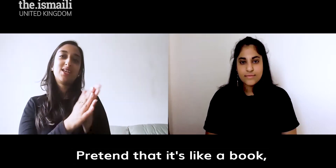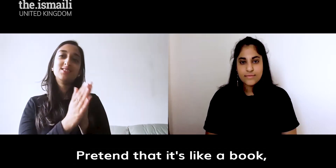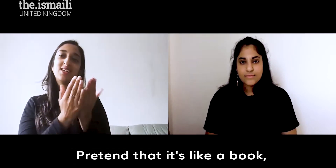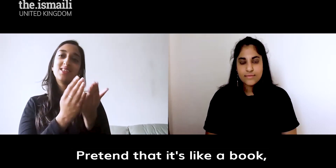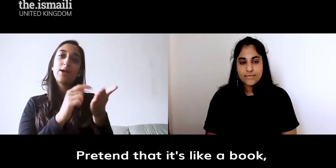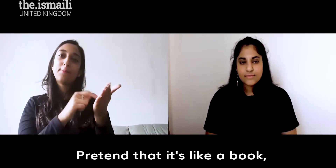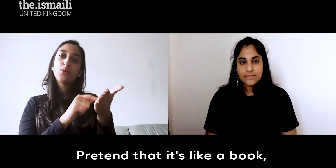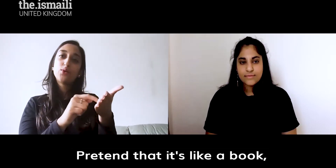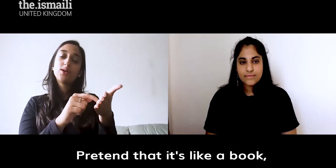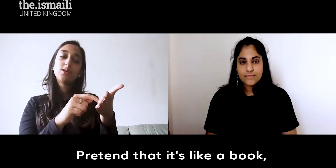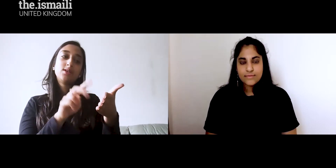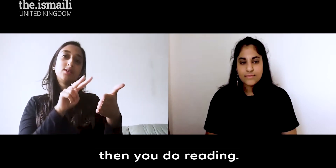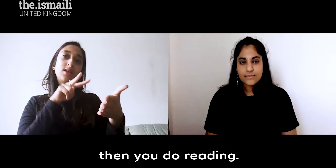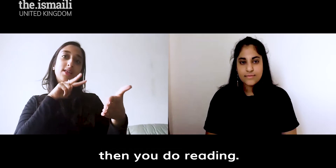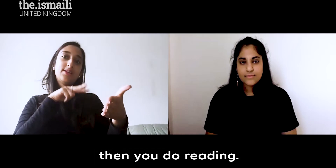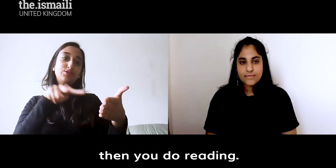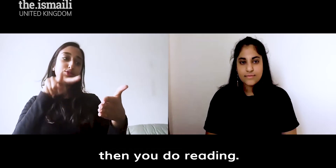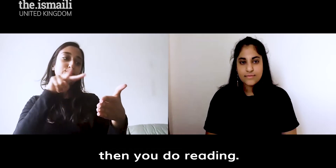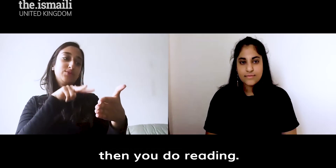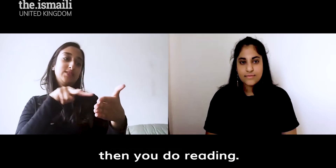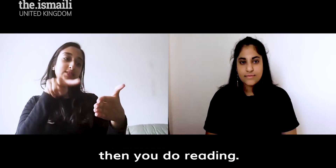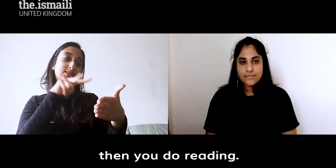that not a book, and then do reading.